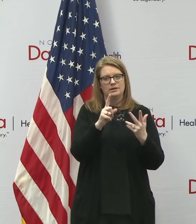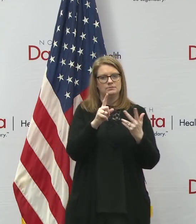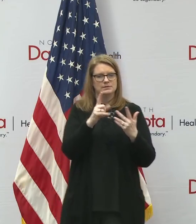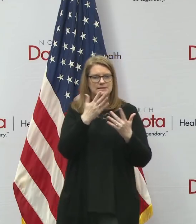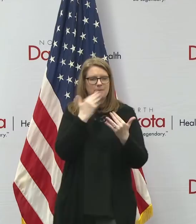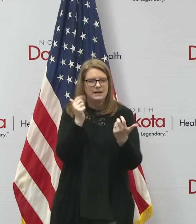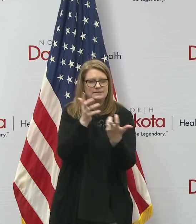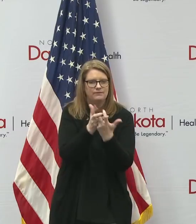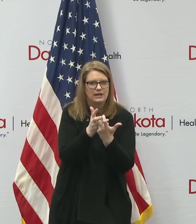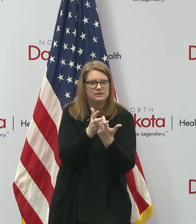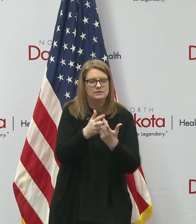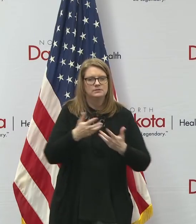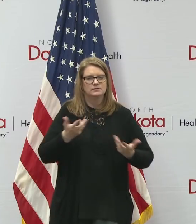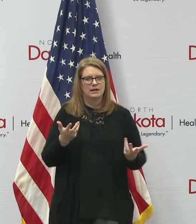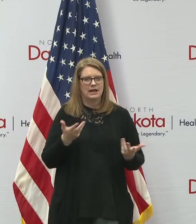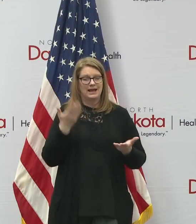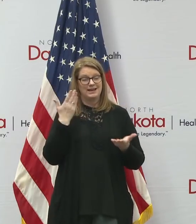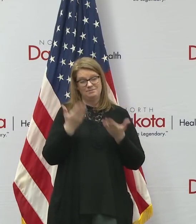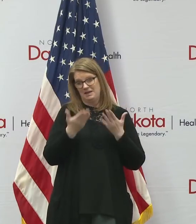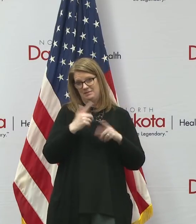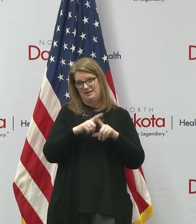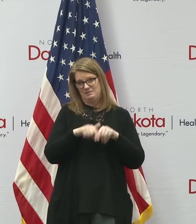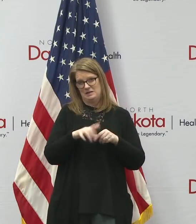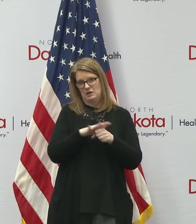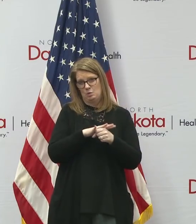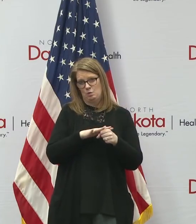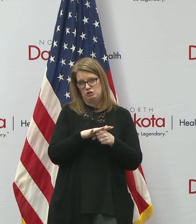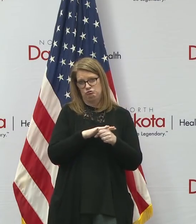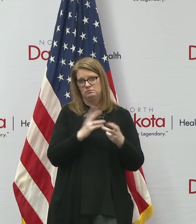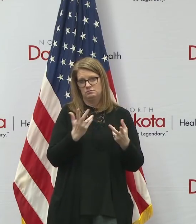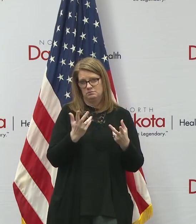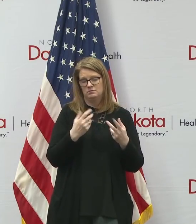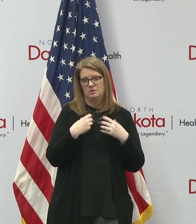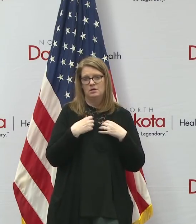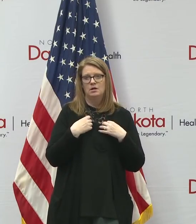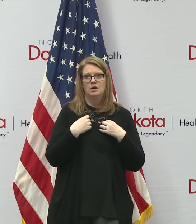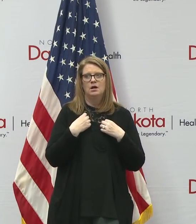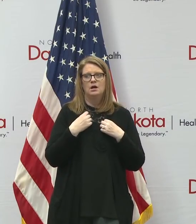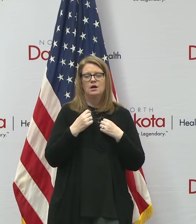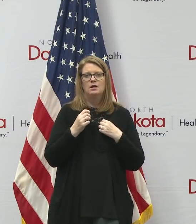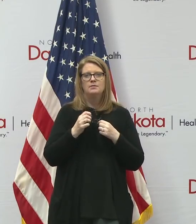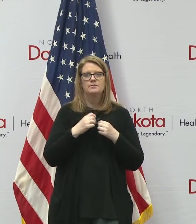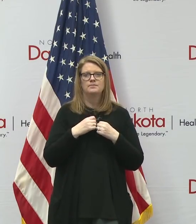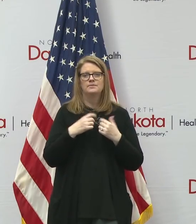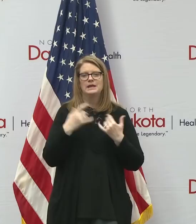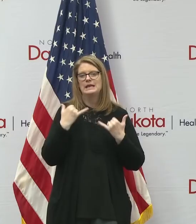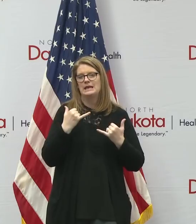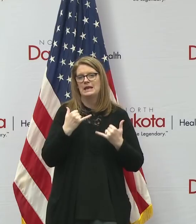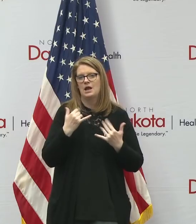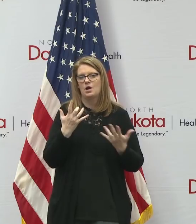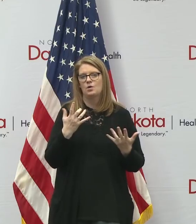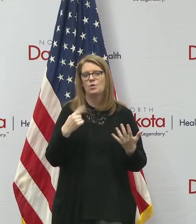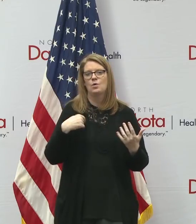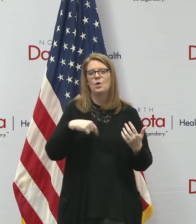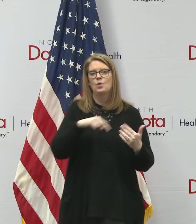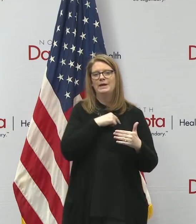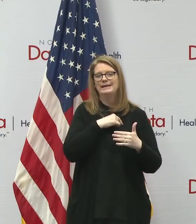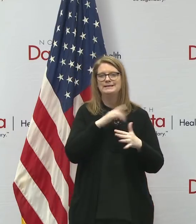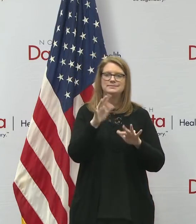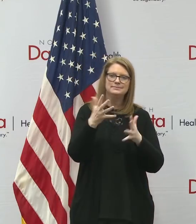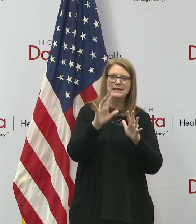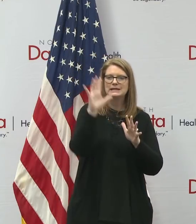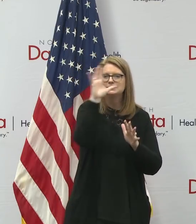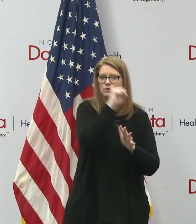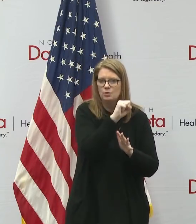cases it might be on a regional basis. Now, right now, our assumptions are that patients who